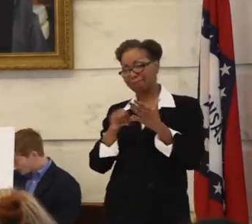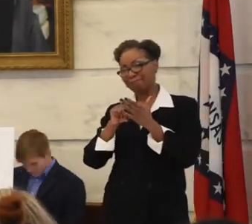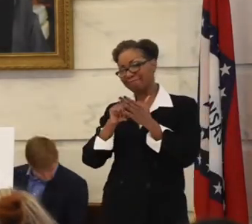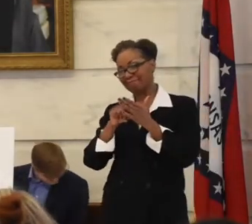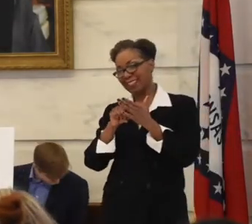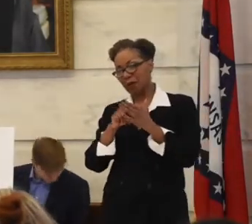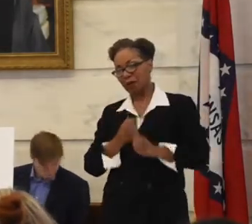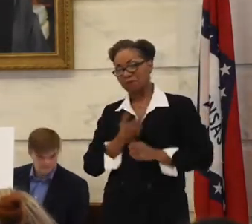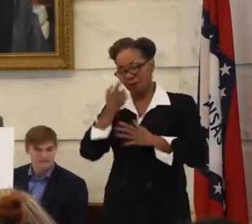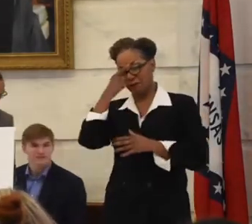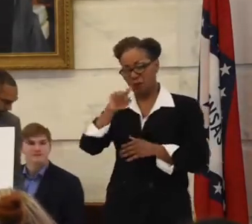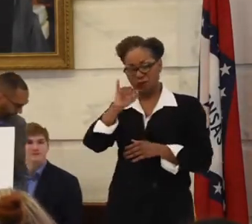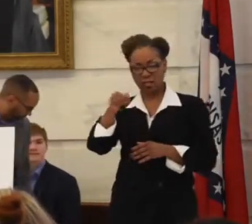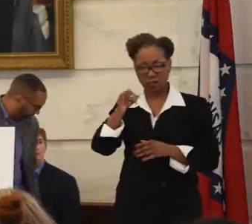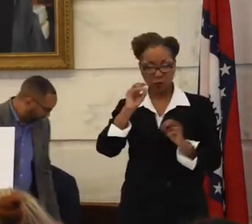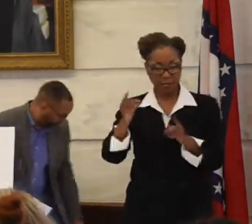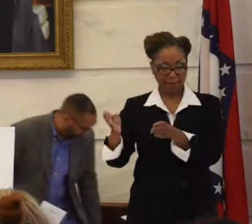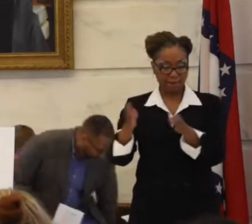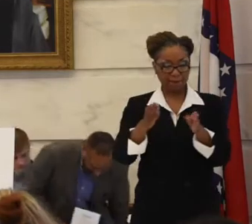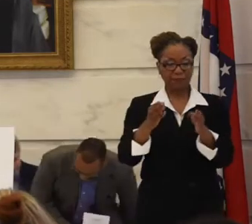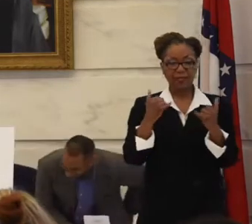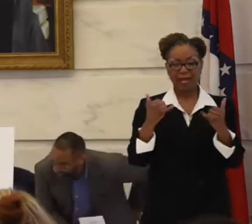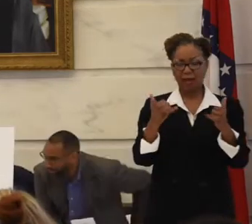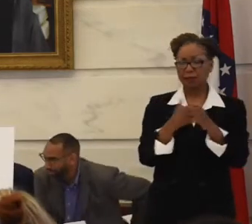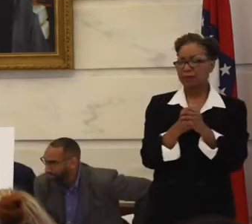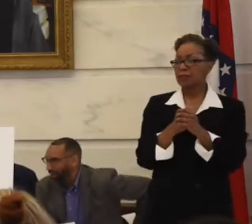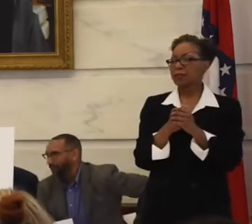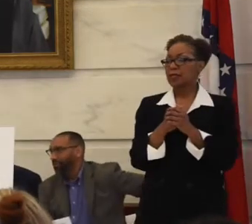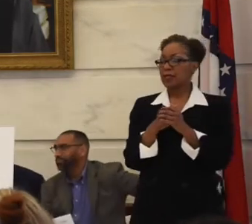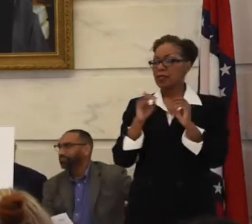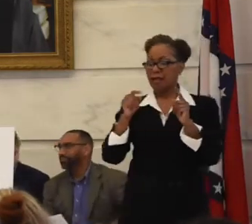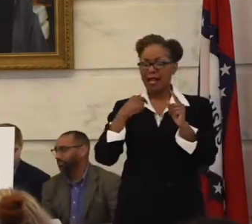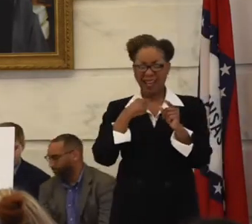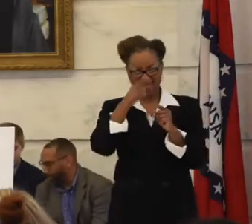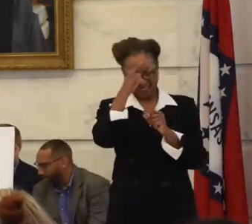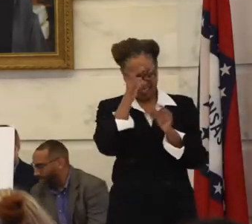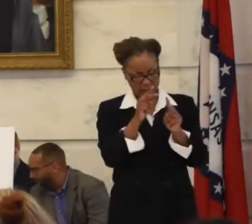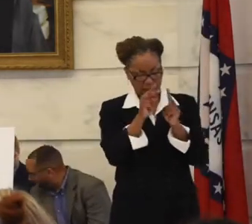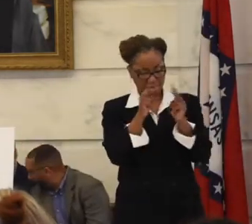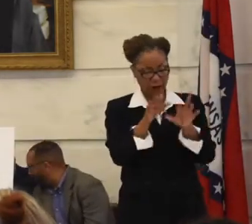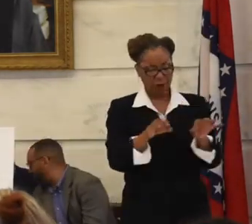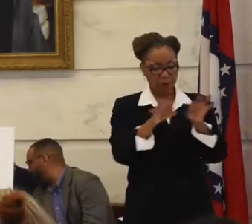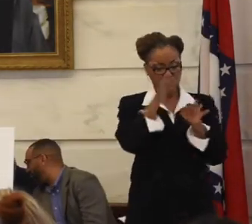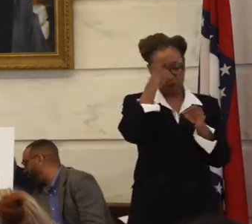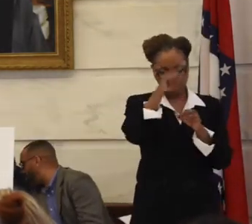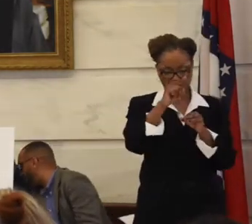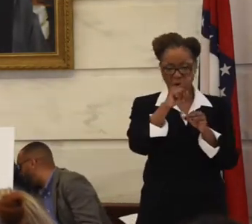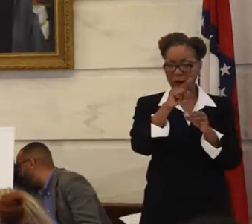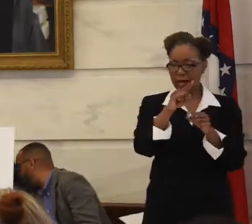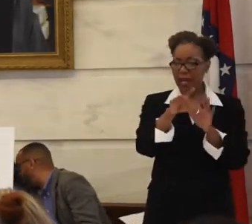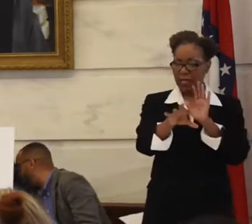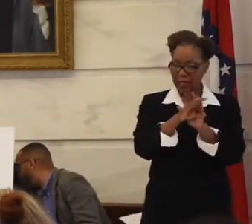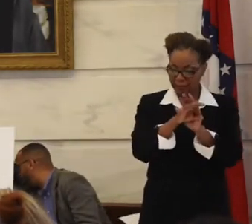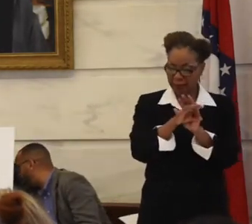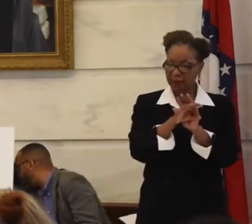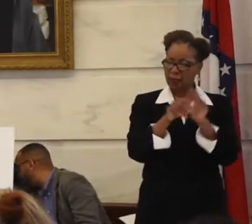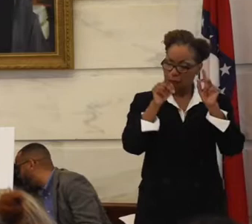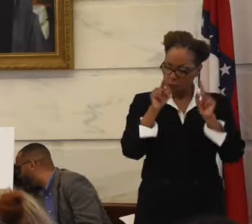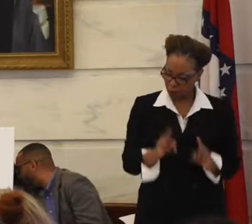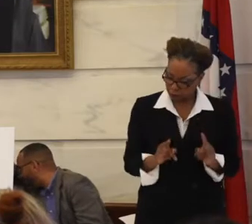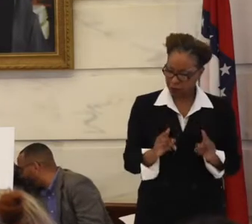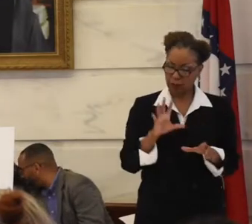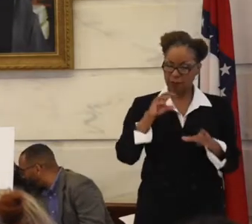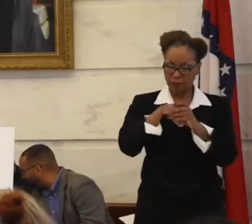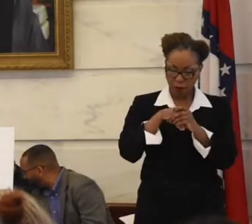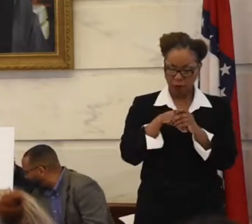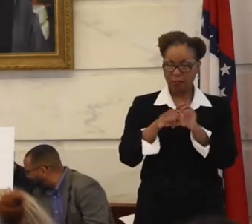I think it's very important that elected officials need to be a part of this. They They need to stand up and speak up and speak out if something is